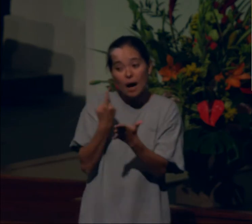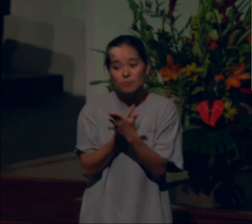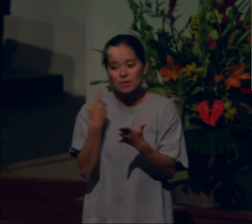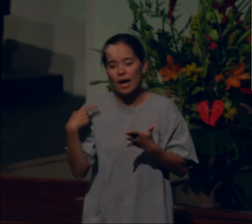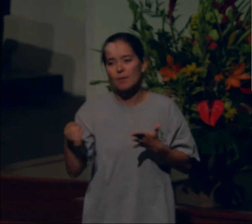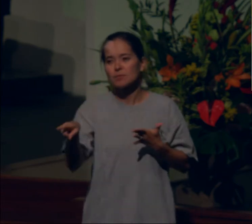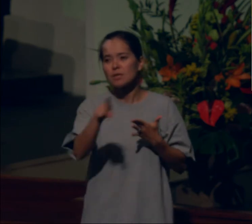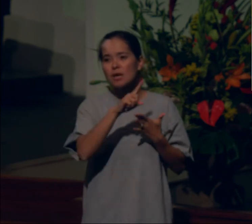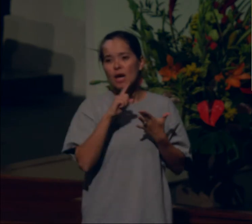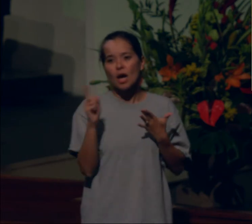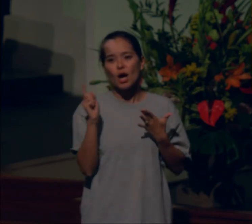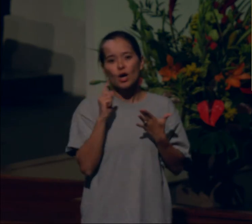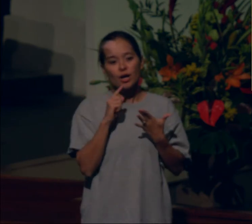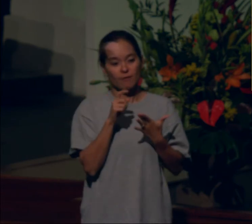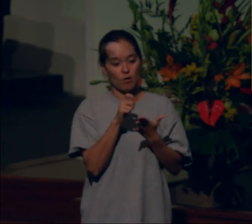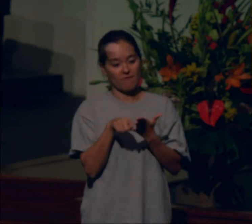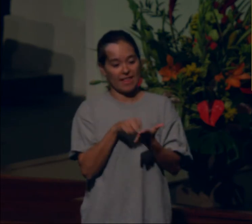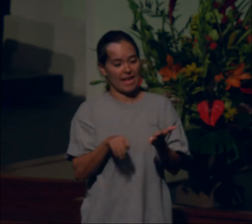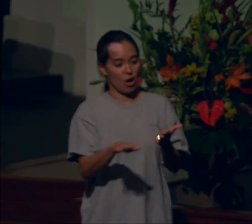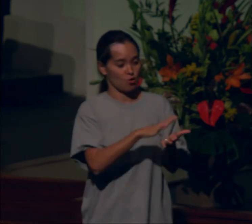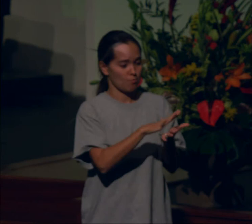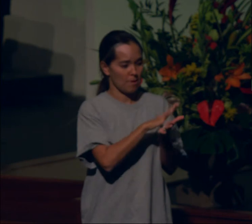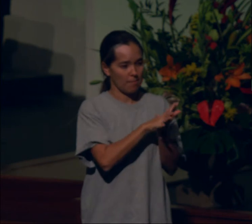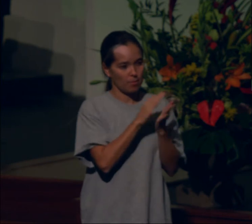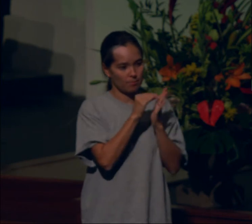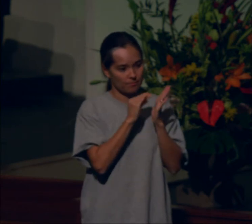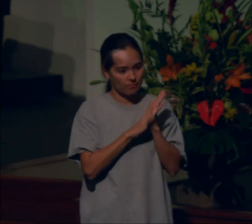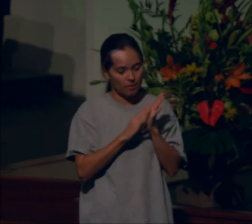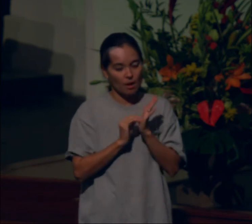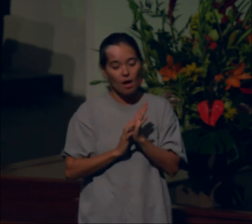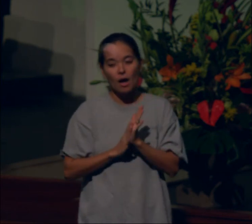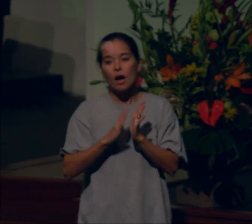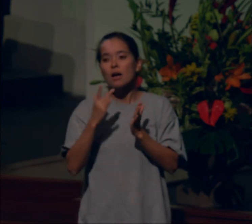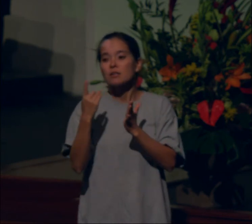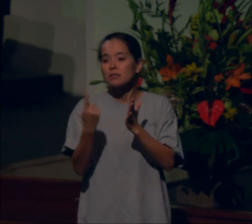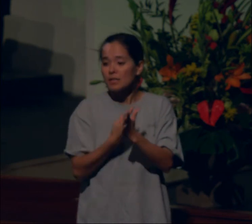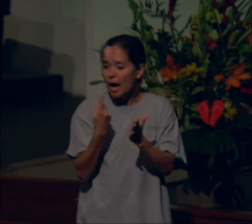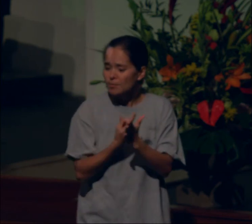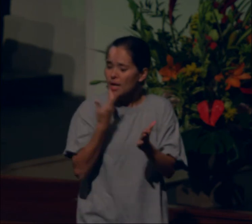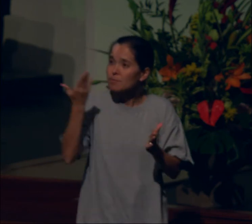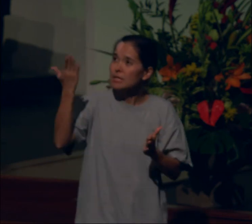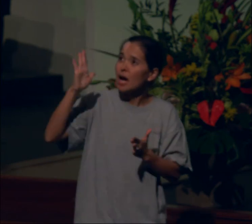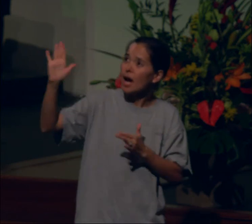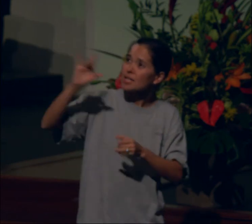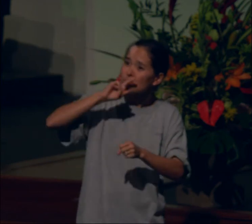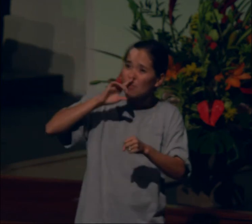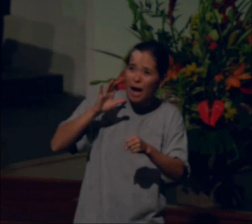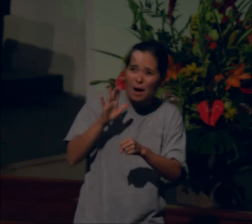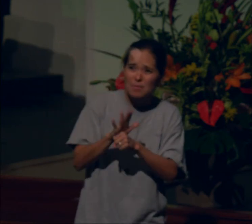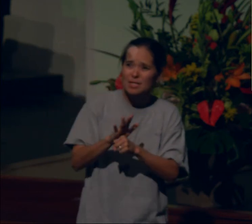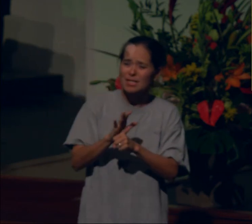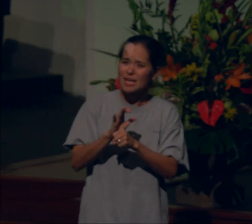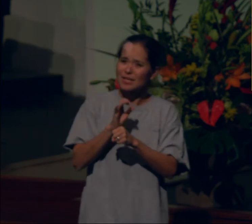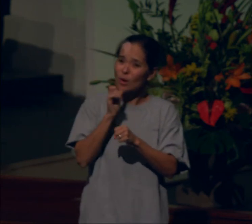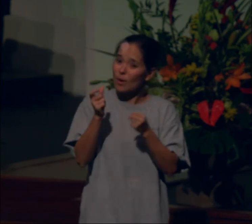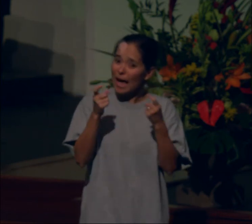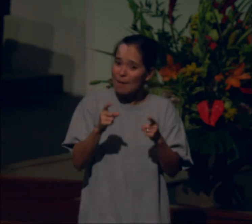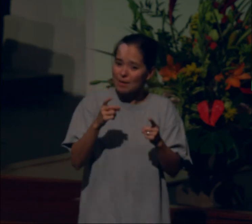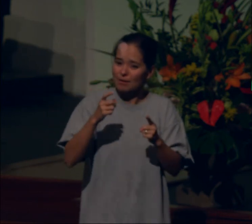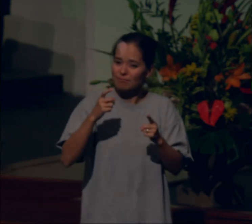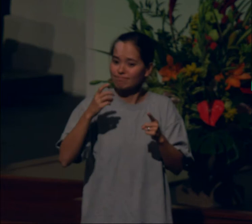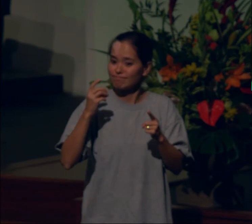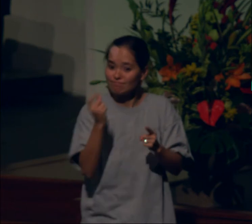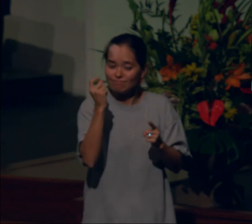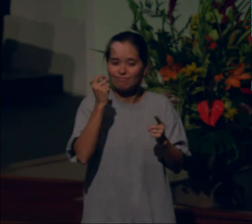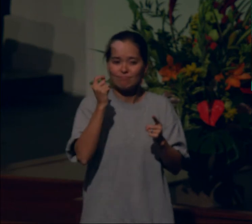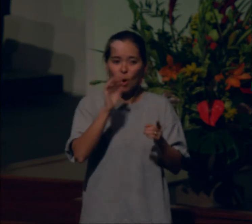out the blanks in your paper, sometimes God's promises don't come to pass overnight.